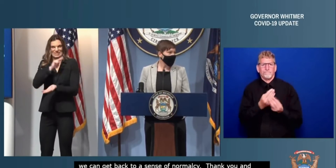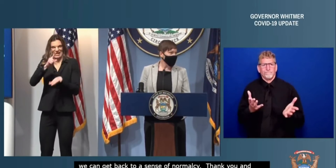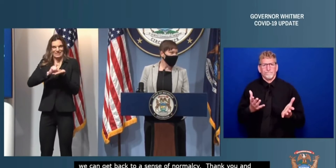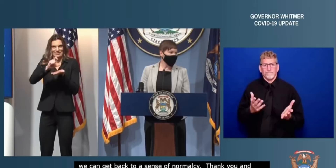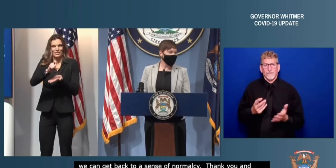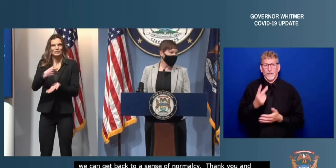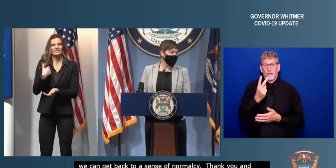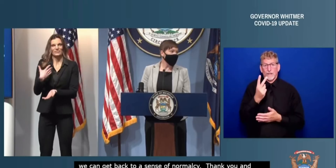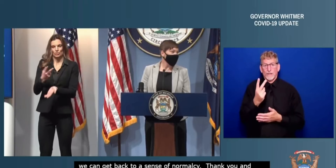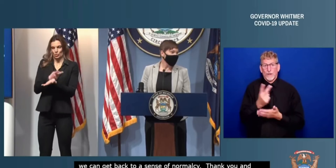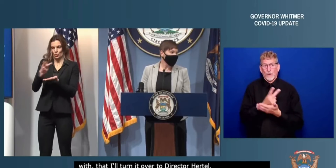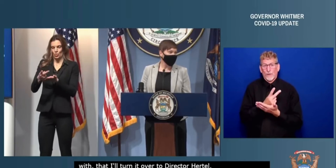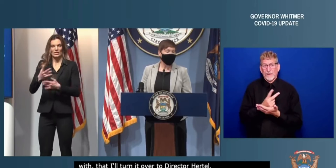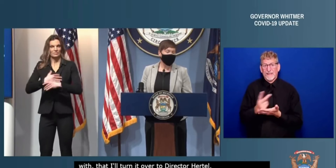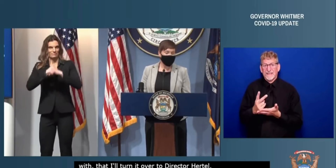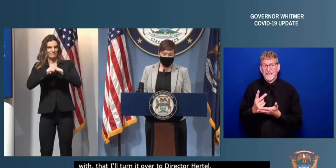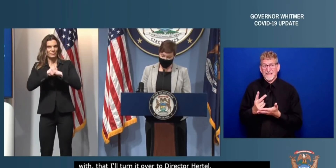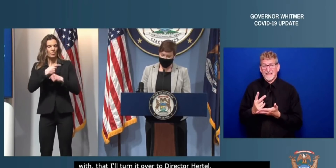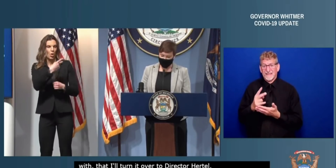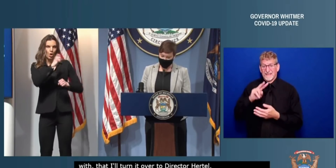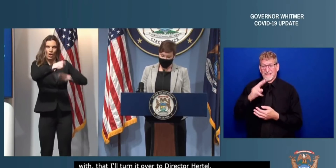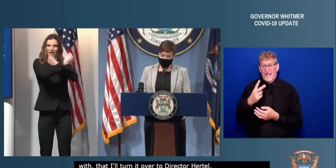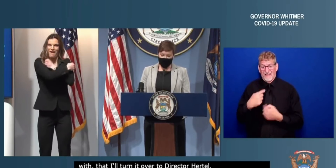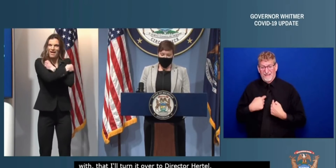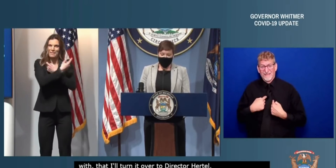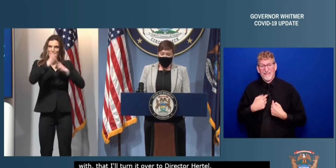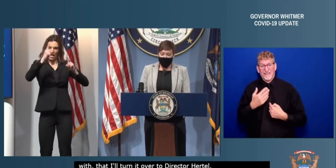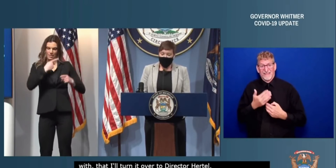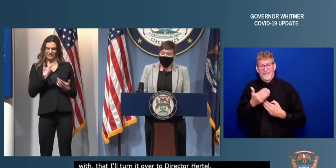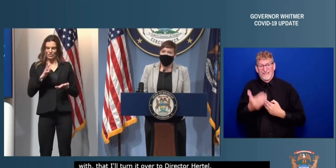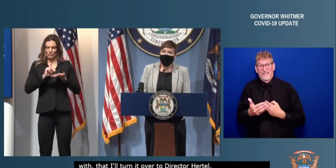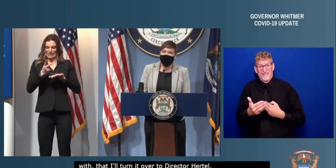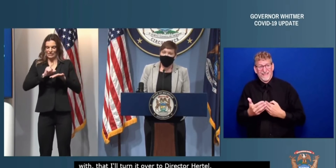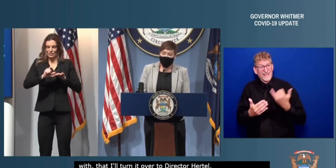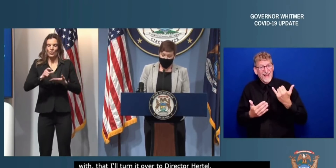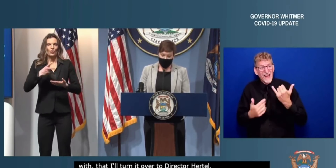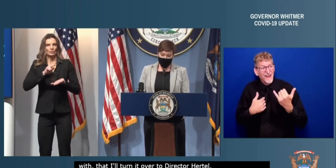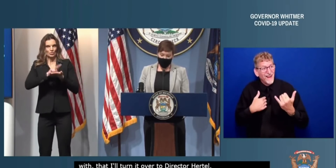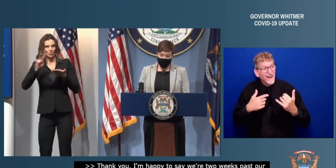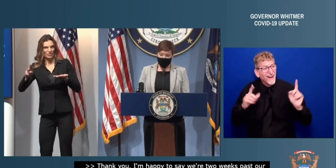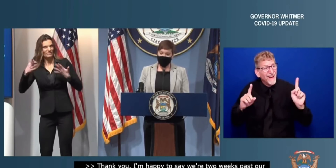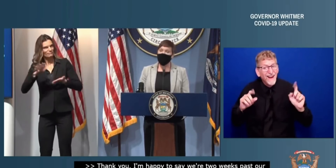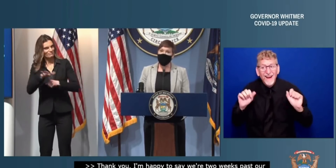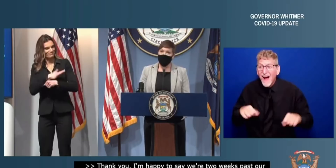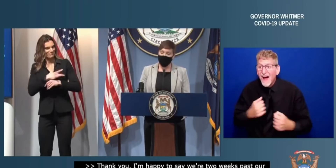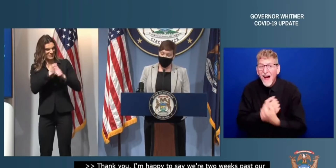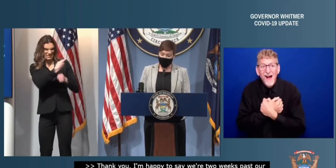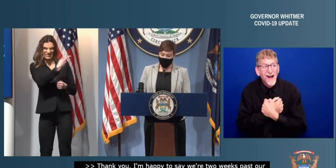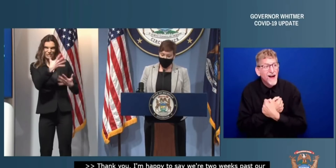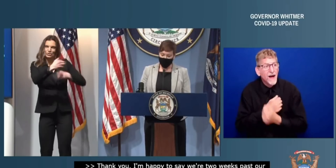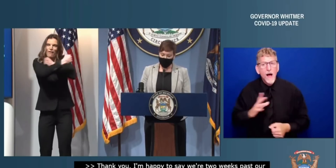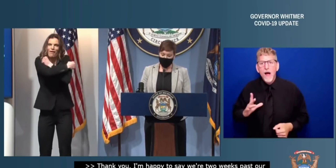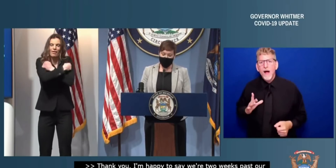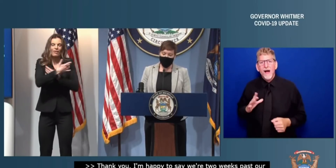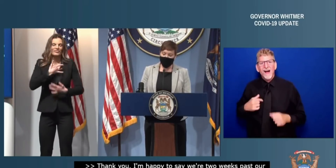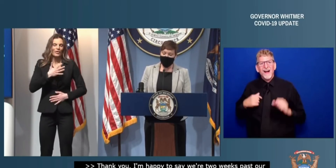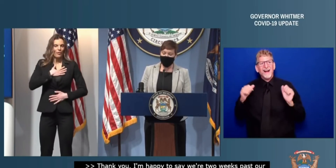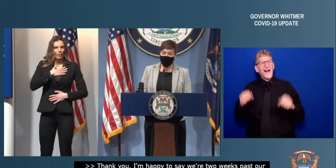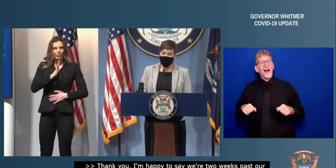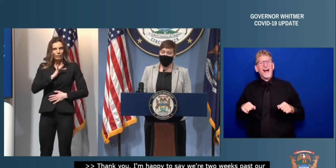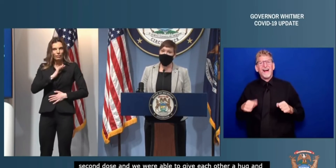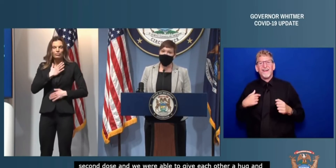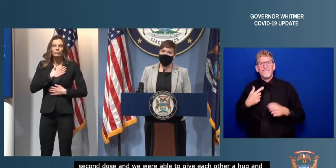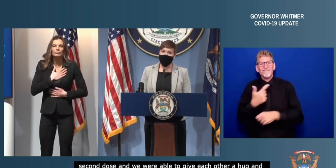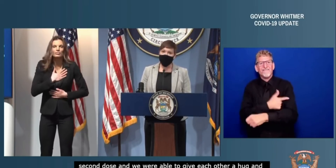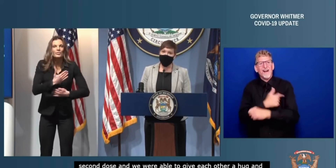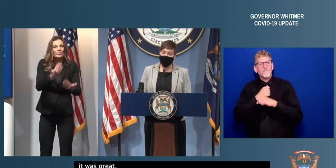today, we were able to give each other a hug, and it was great. I want to start today by thanking our healthcare providers. Thank